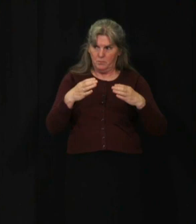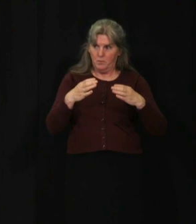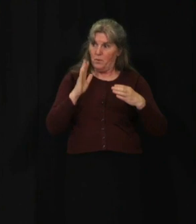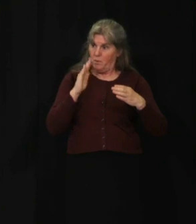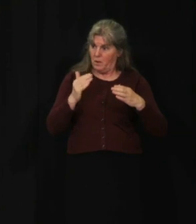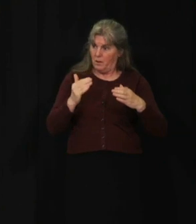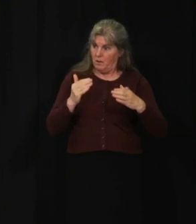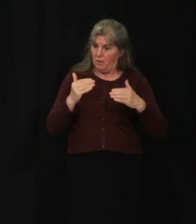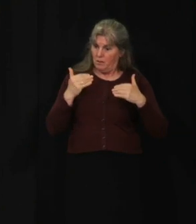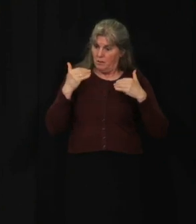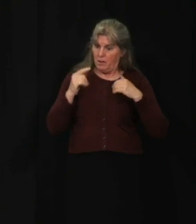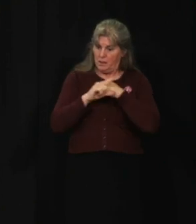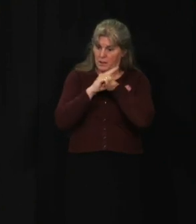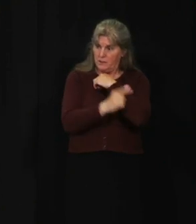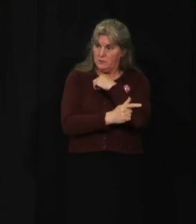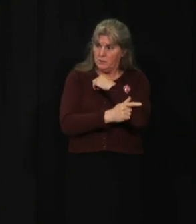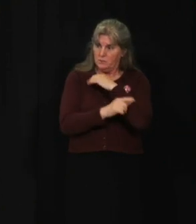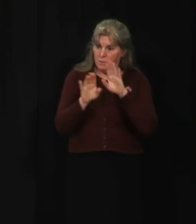planned?